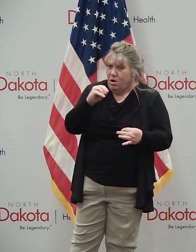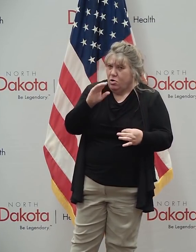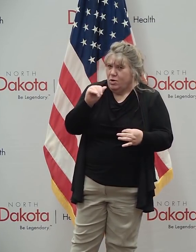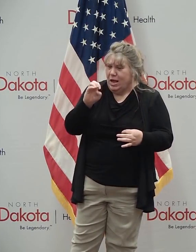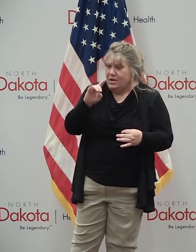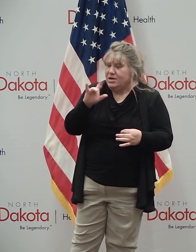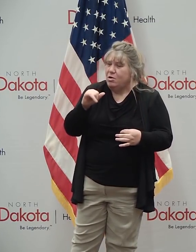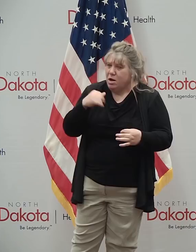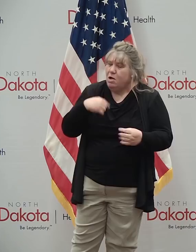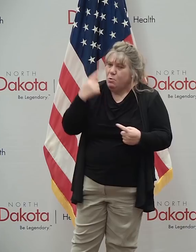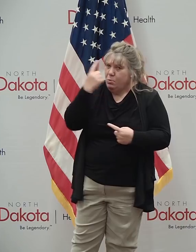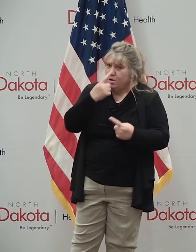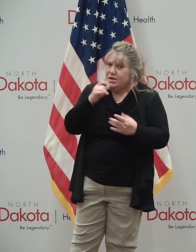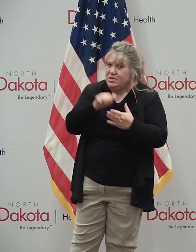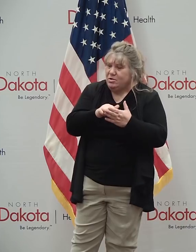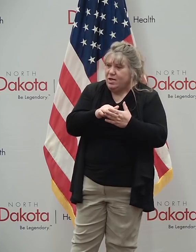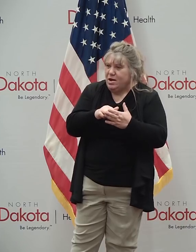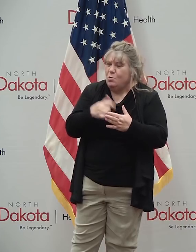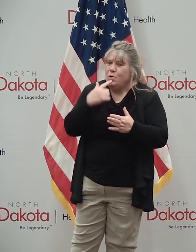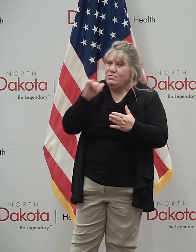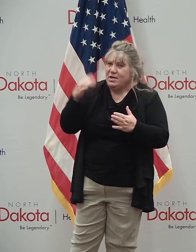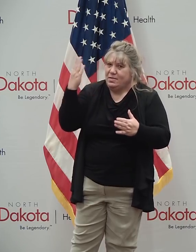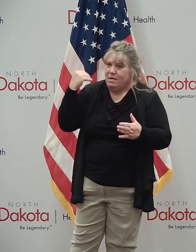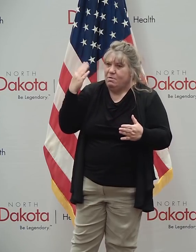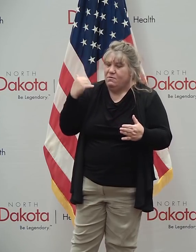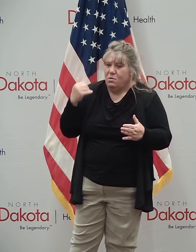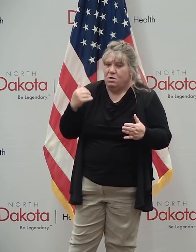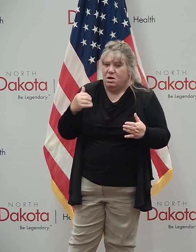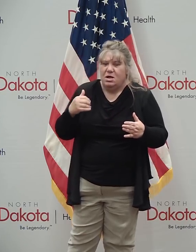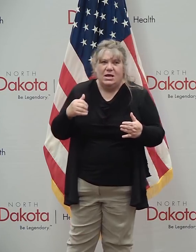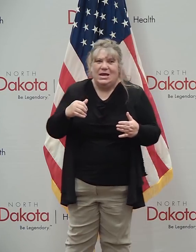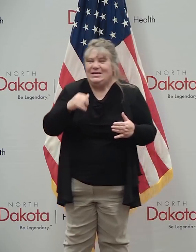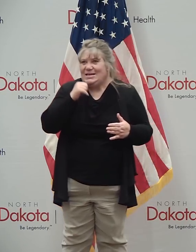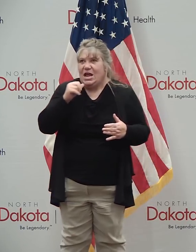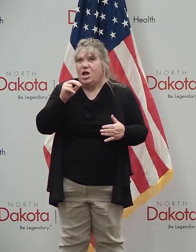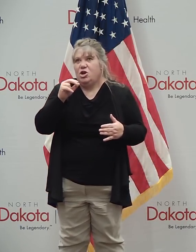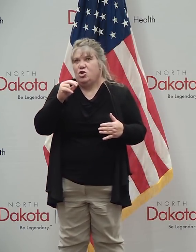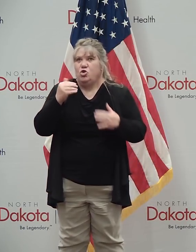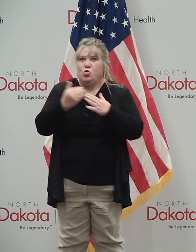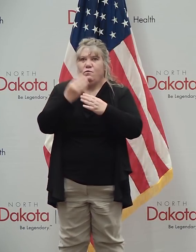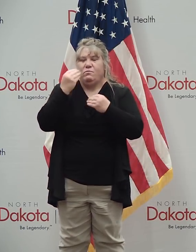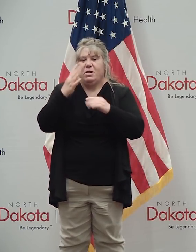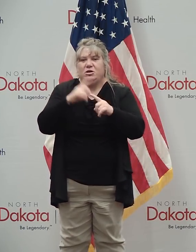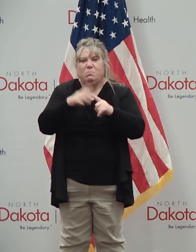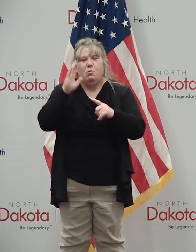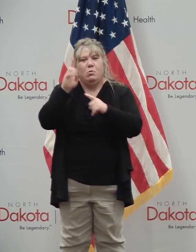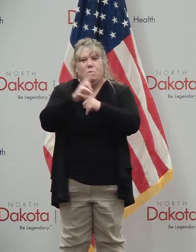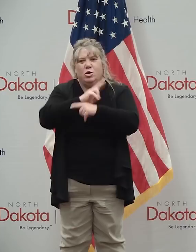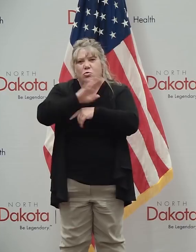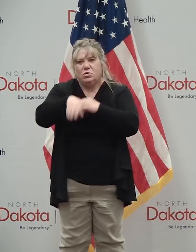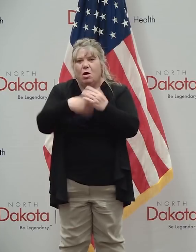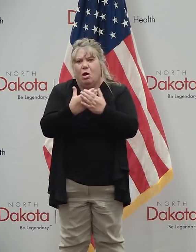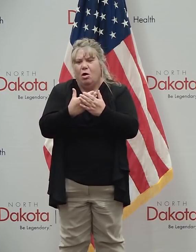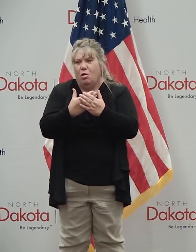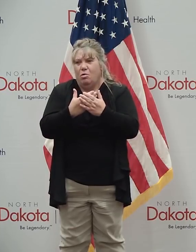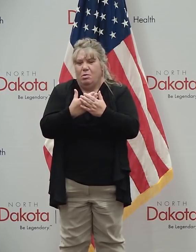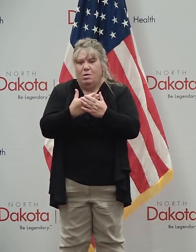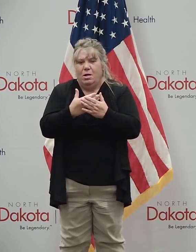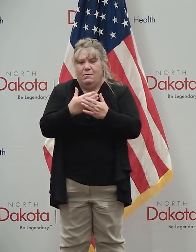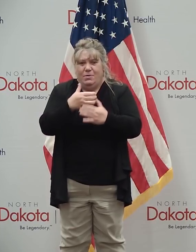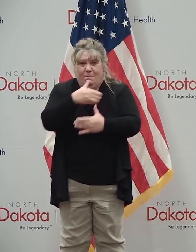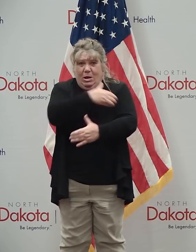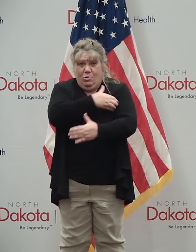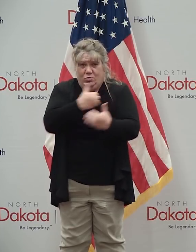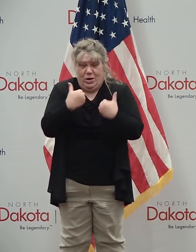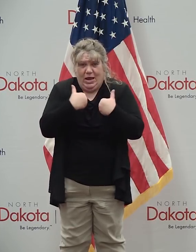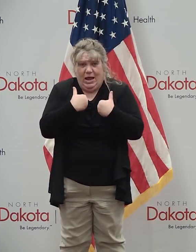executive orders to specific county. We've said that before, so that shouldn't be news, but we'll use all the executive powers we've given